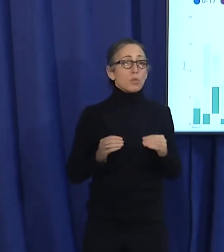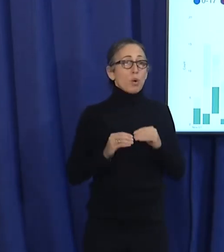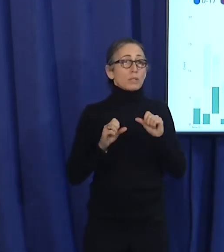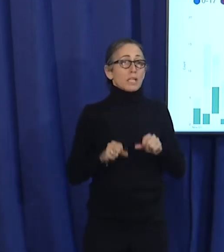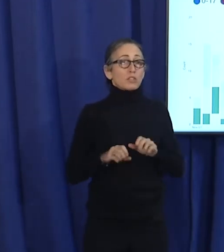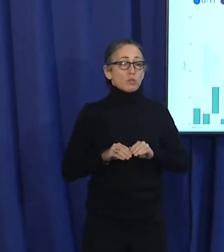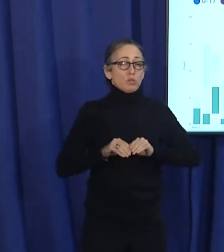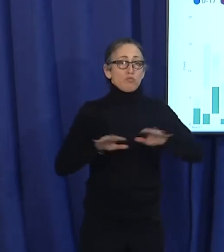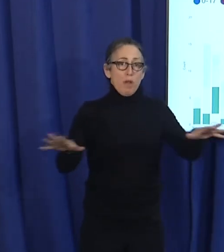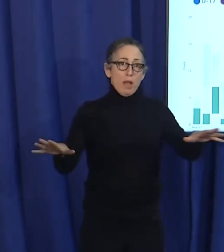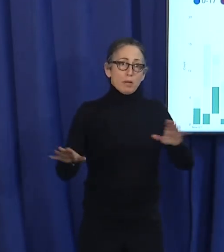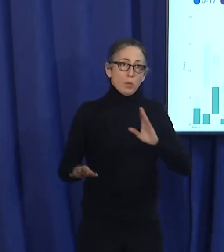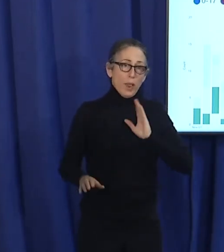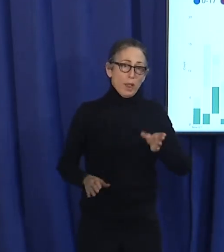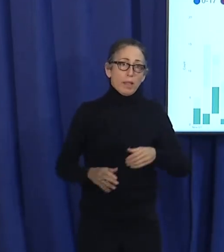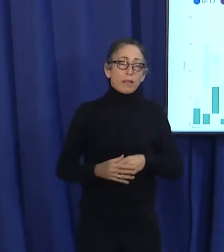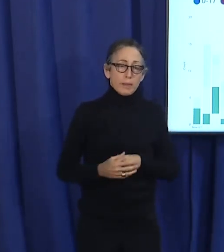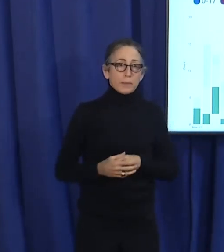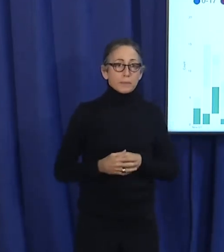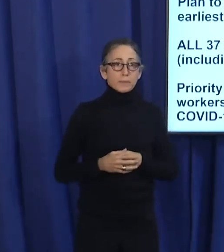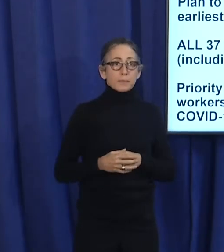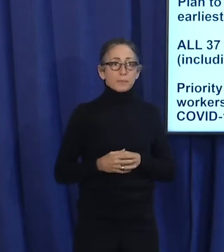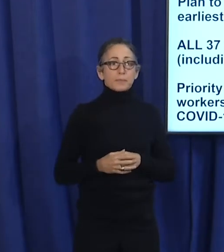spread of COVID.